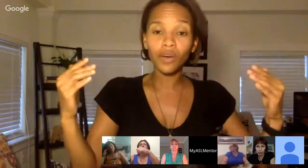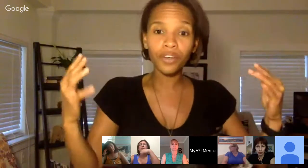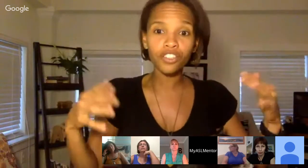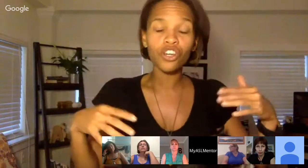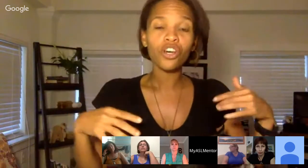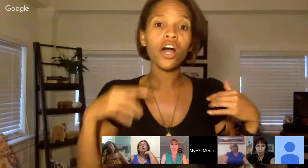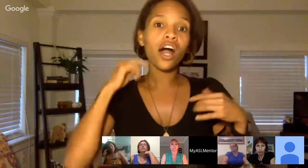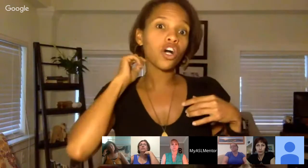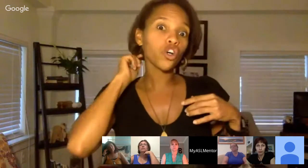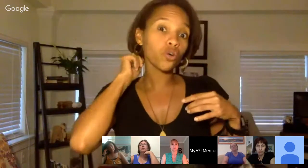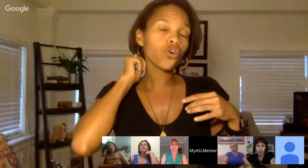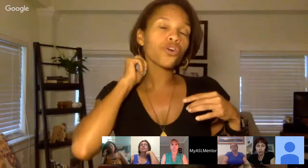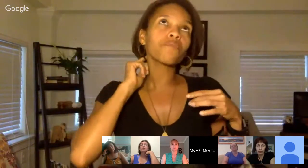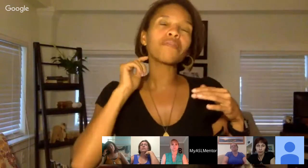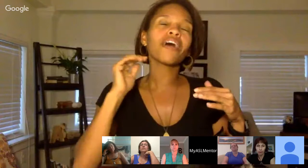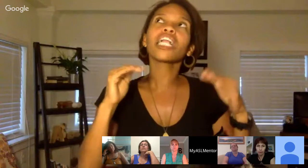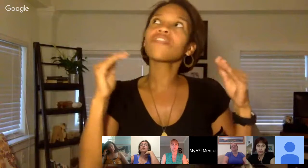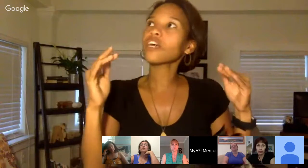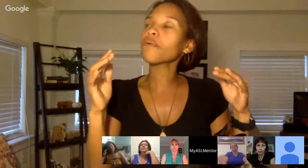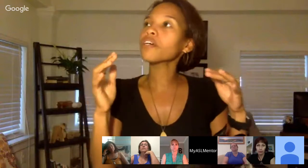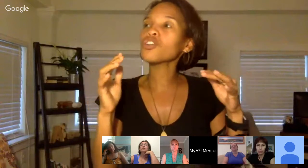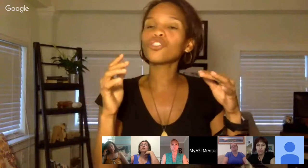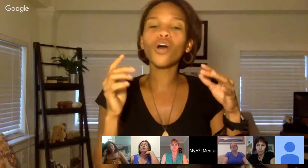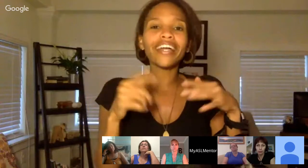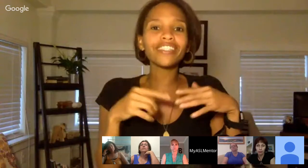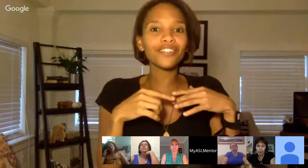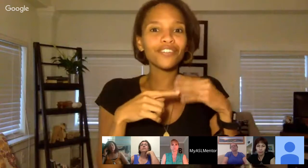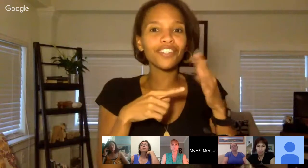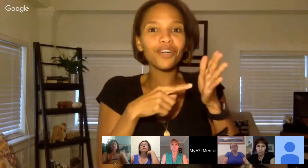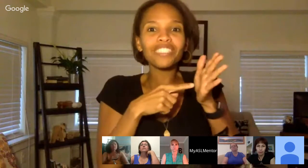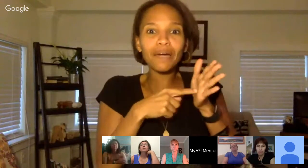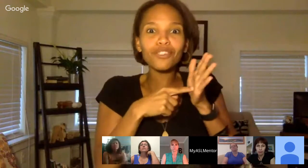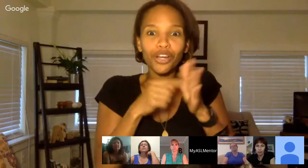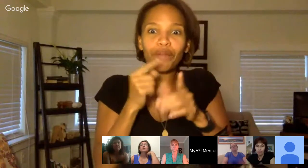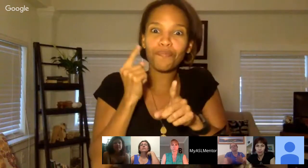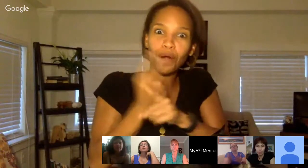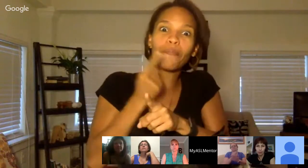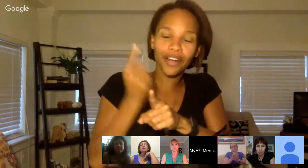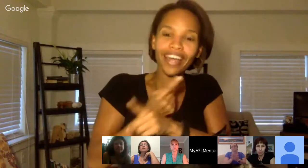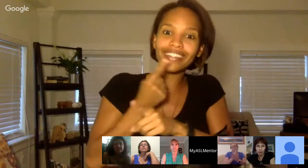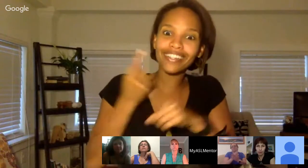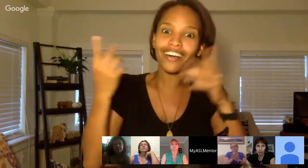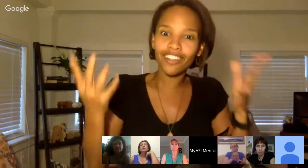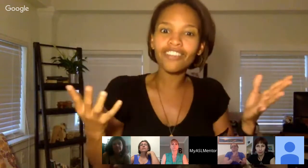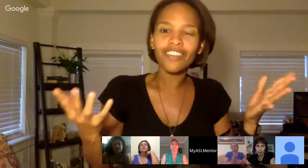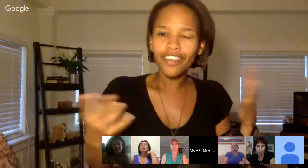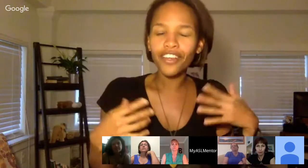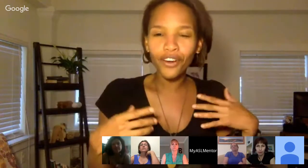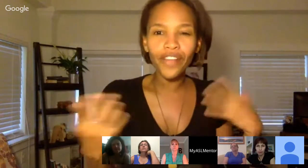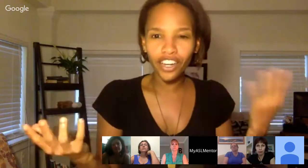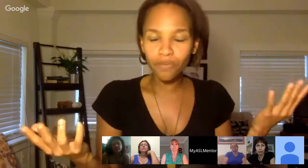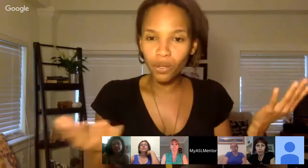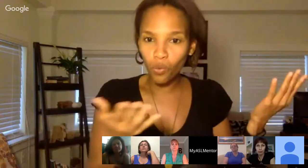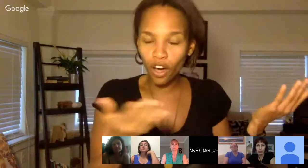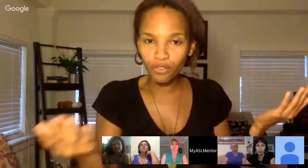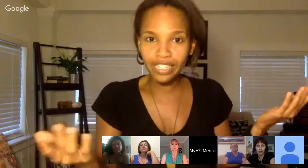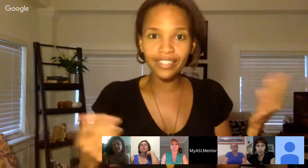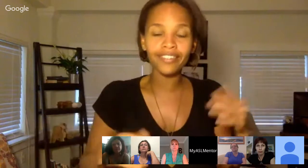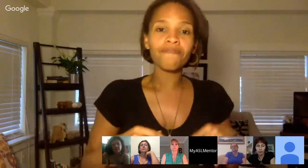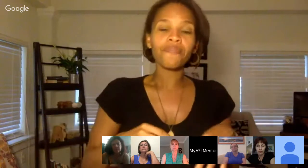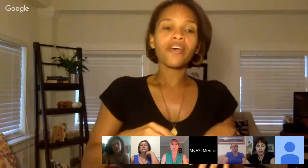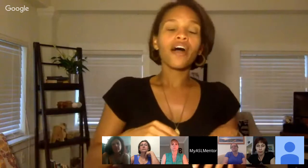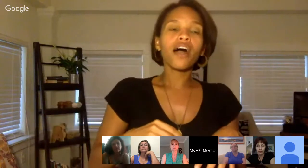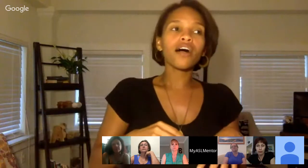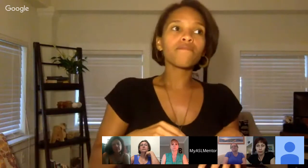his language, or maybe not elevating, but trying to, demonstrate proper ASL. That could be one